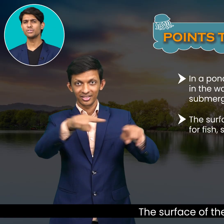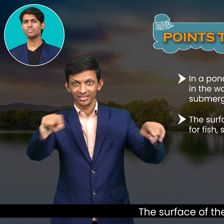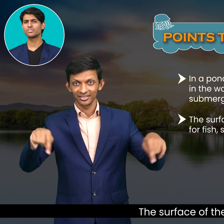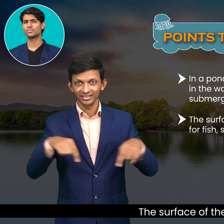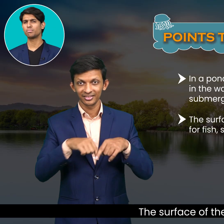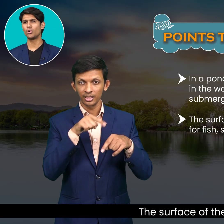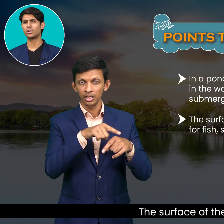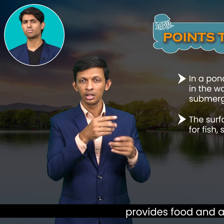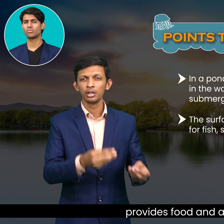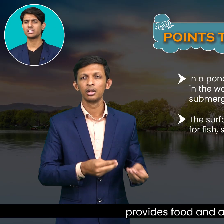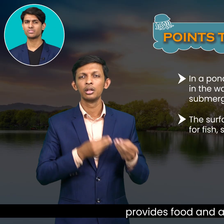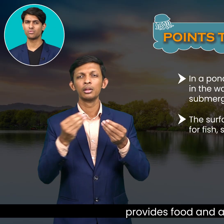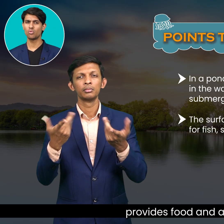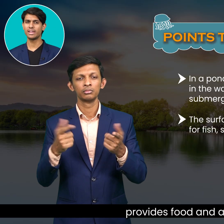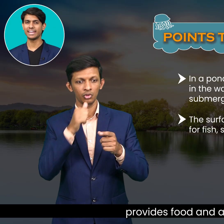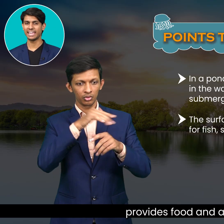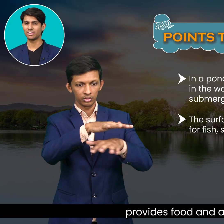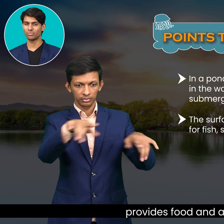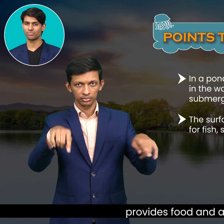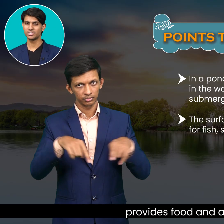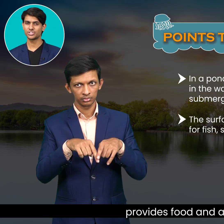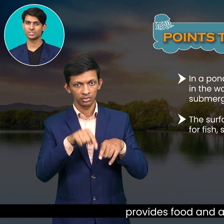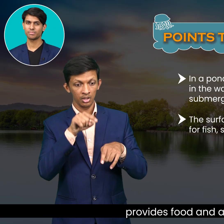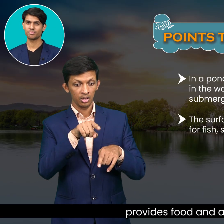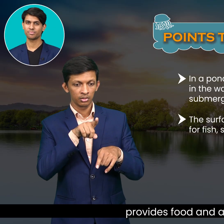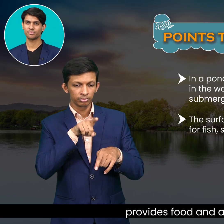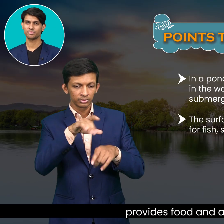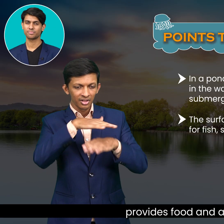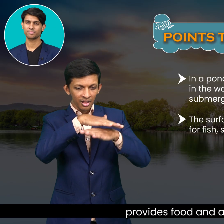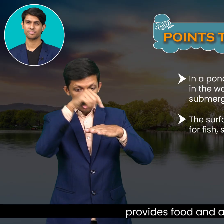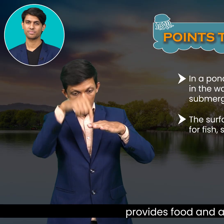The surface of the pond provides food and air for fish,